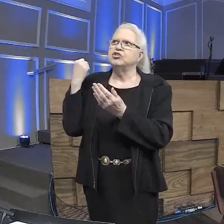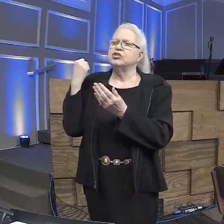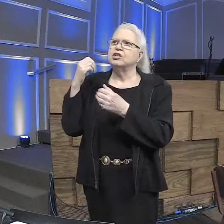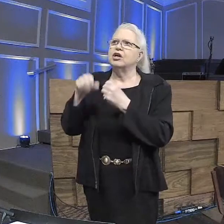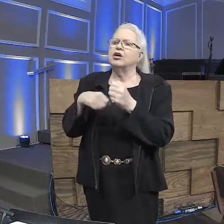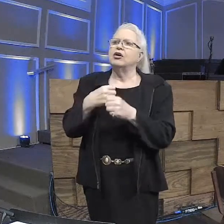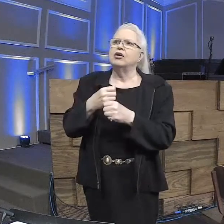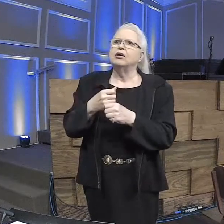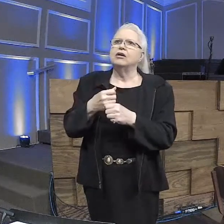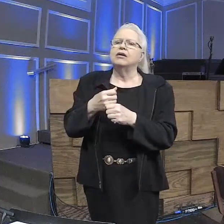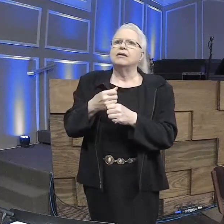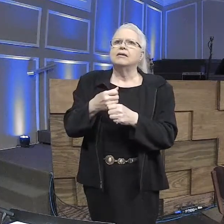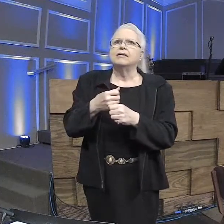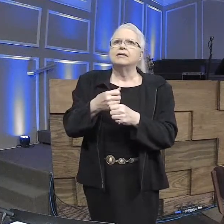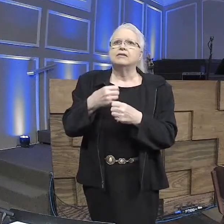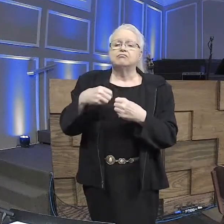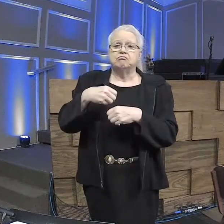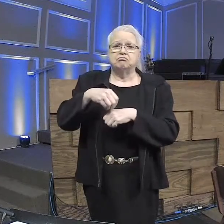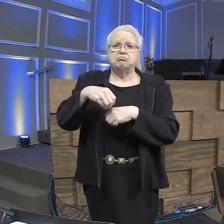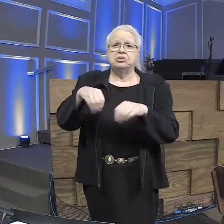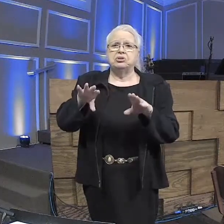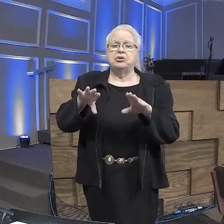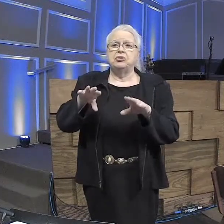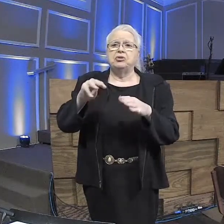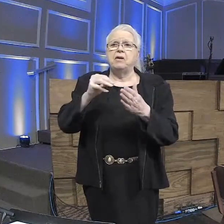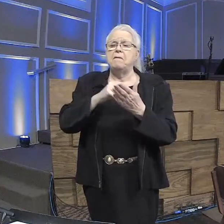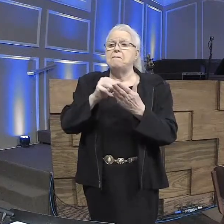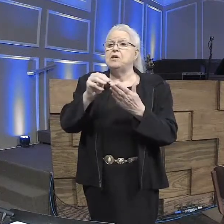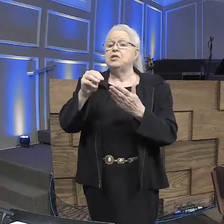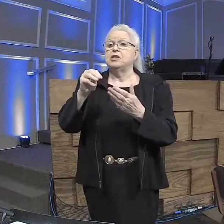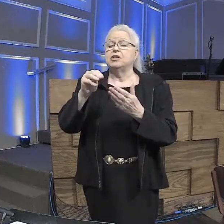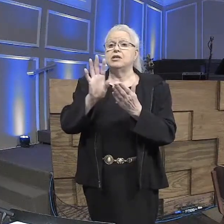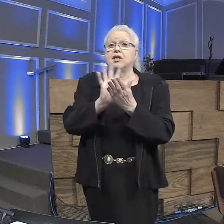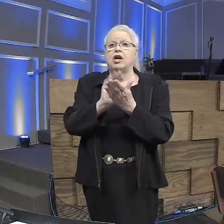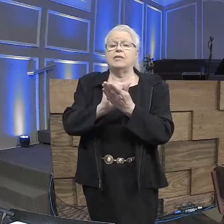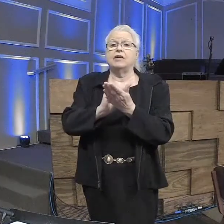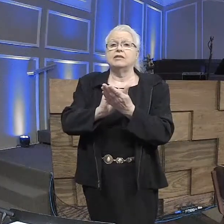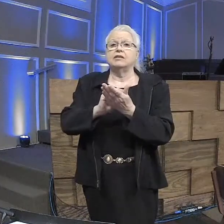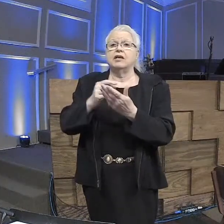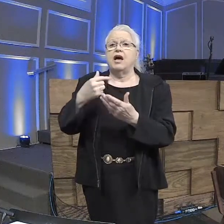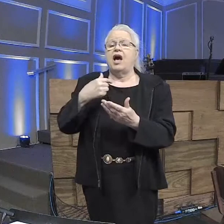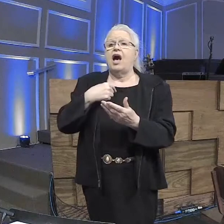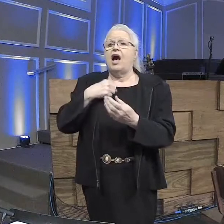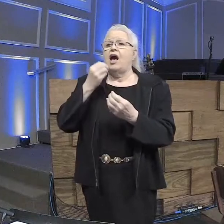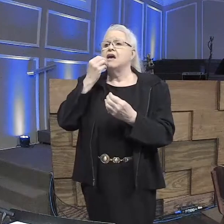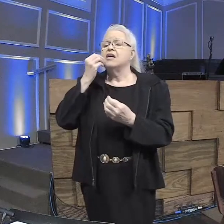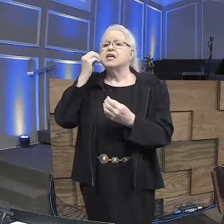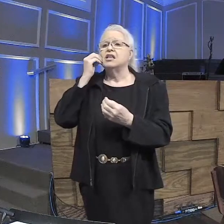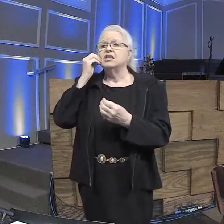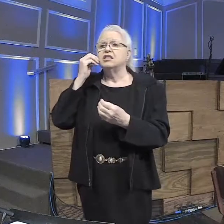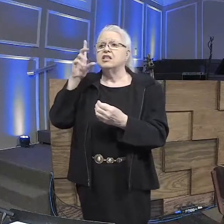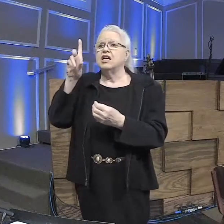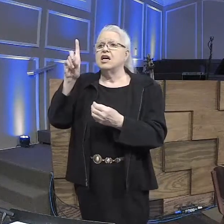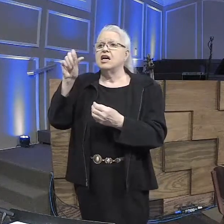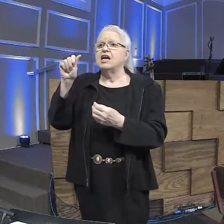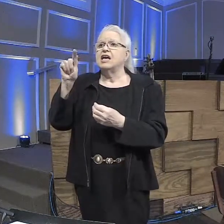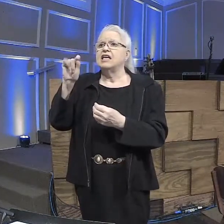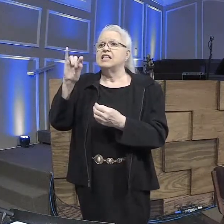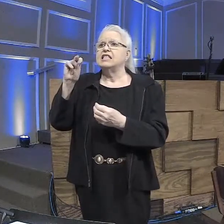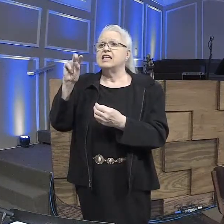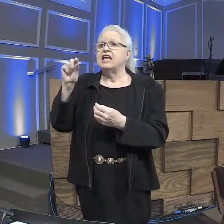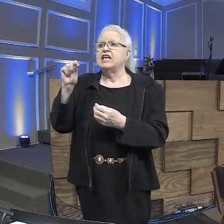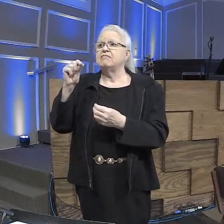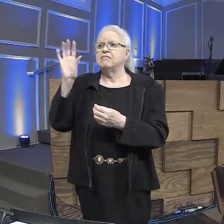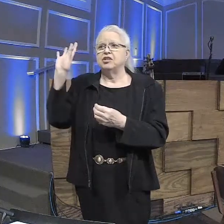sold 1.5 million copies of a book entitled I Kiss Dating Goodbye. But in